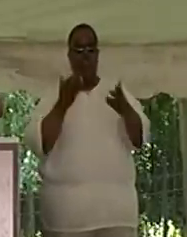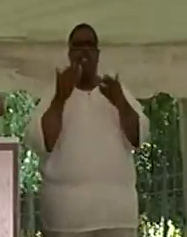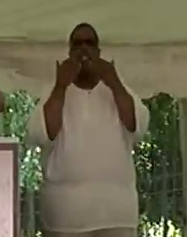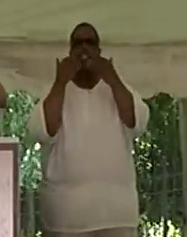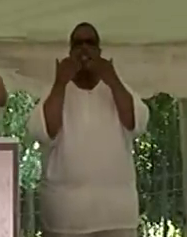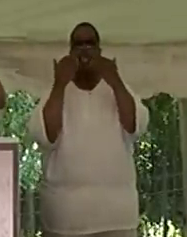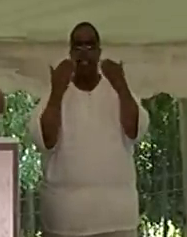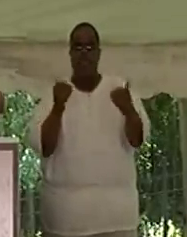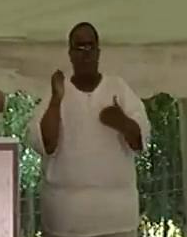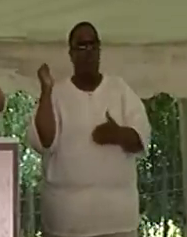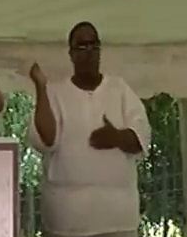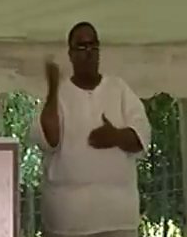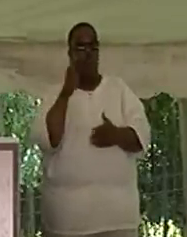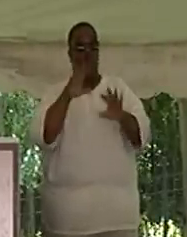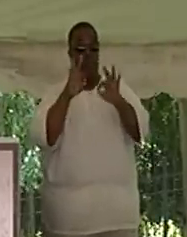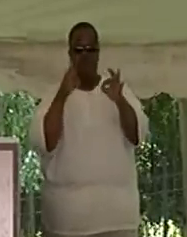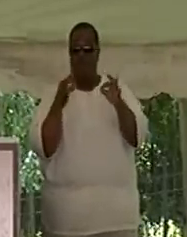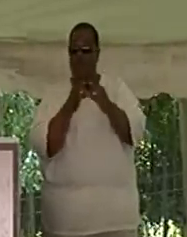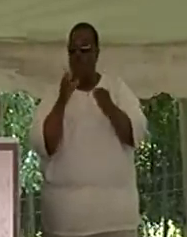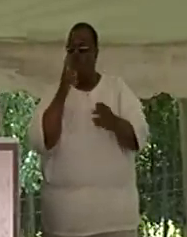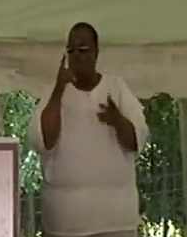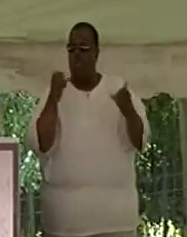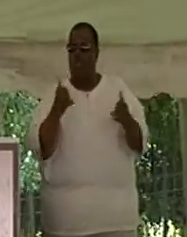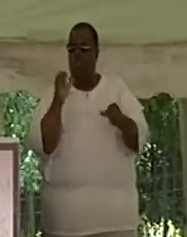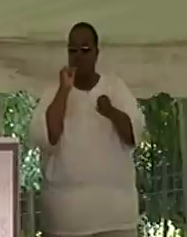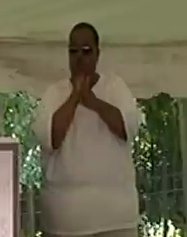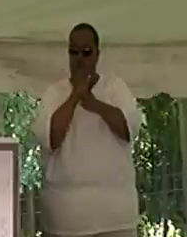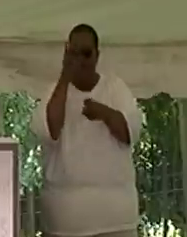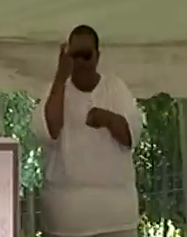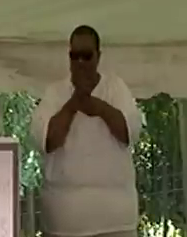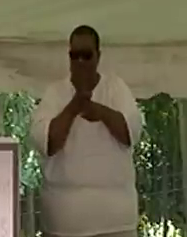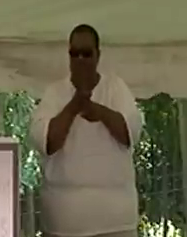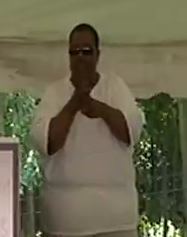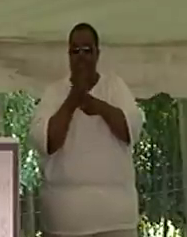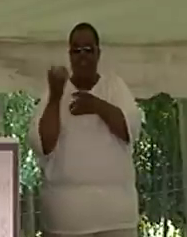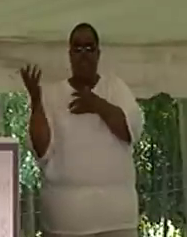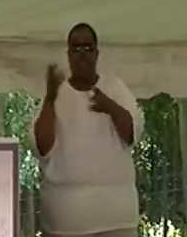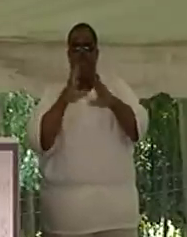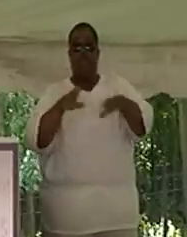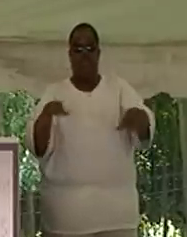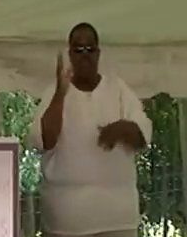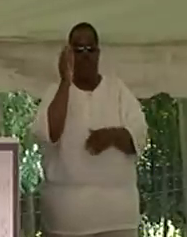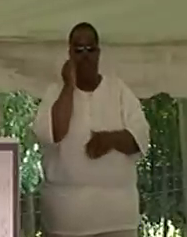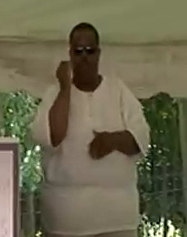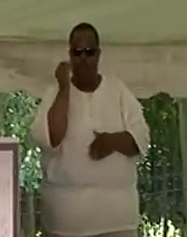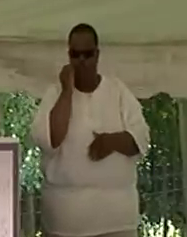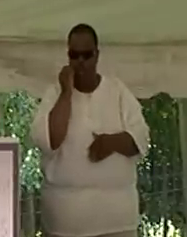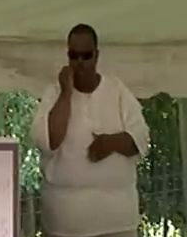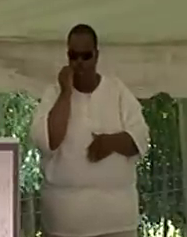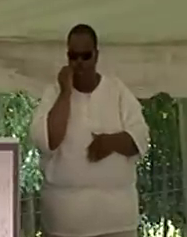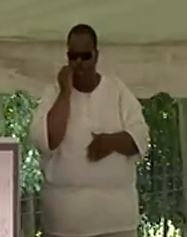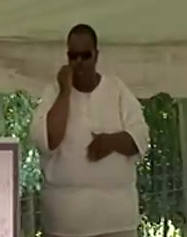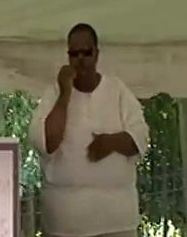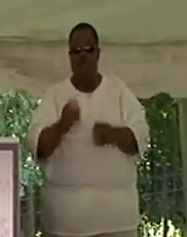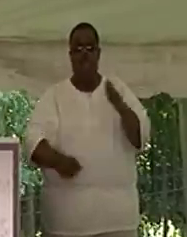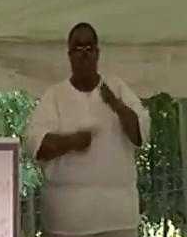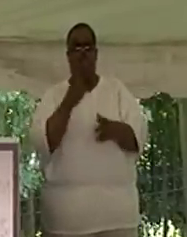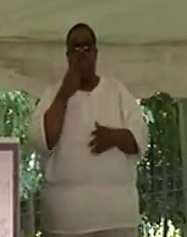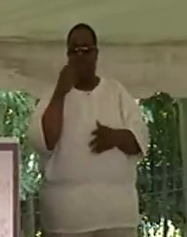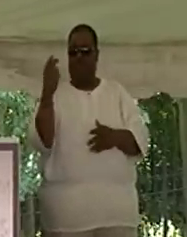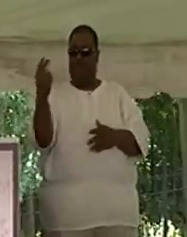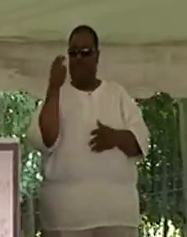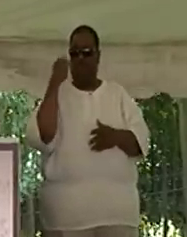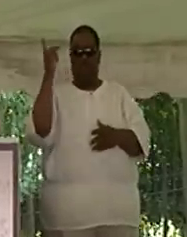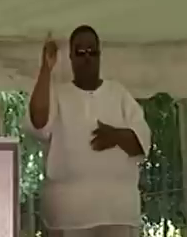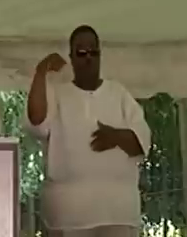say thank you to all of the families who now have worked hard to bring your children home. I once said, and people looked at me like